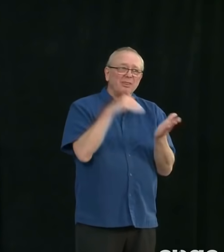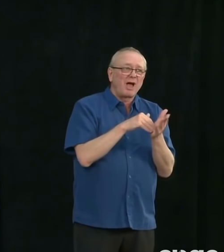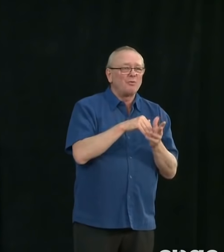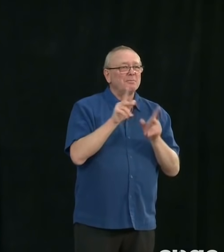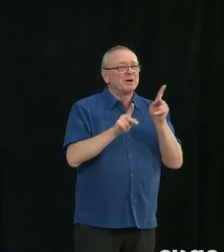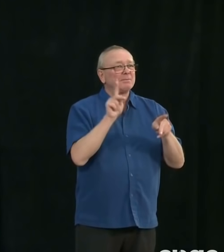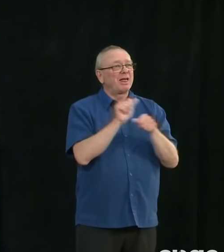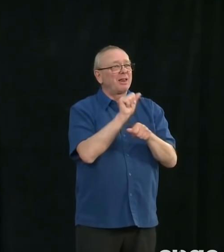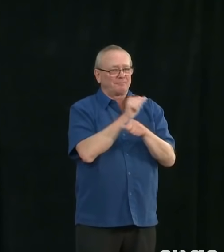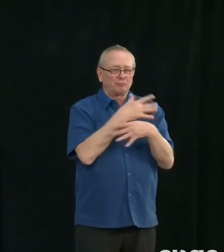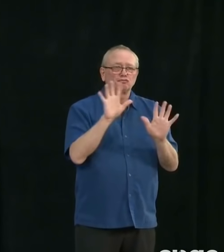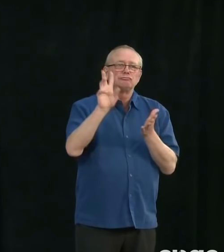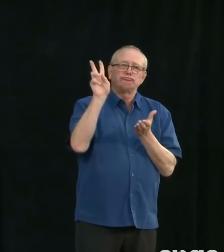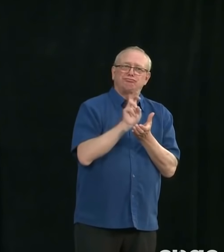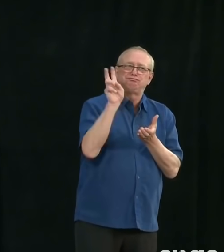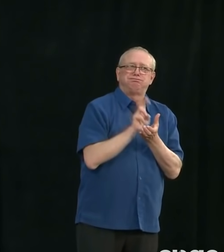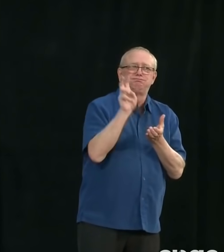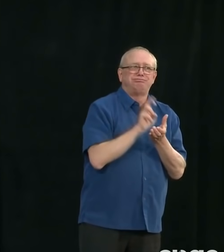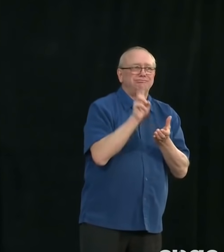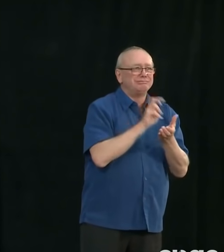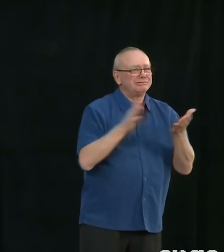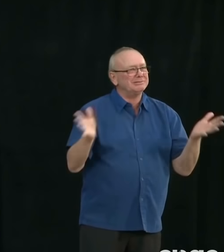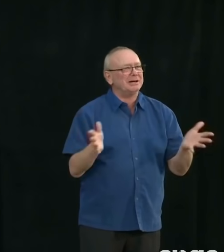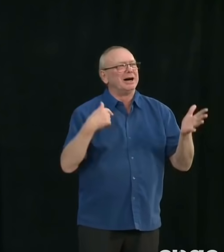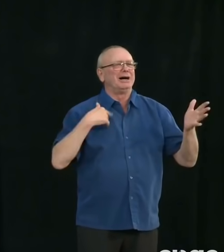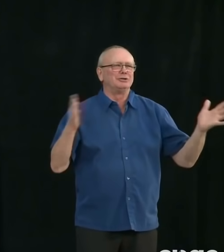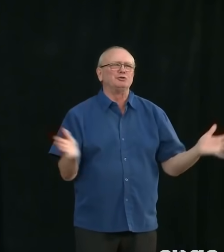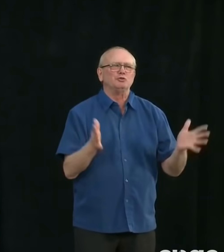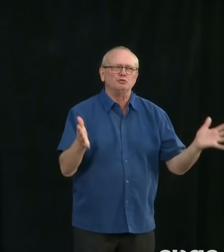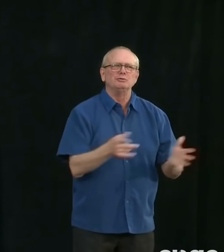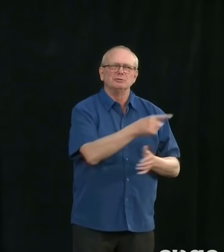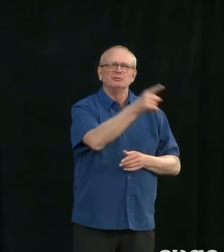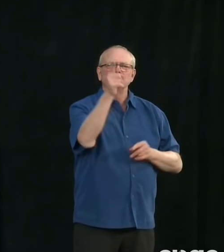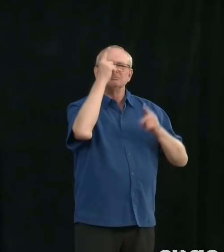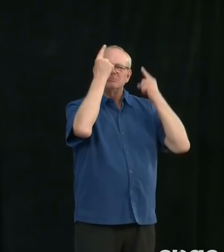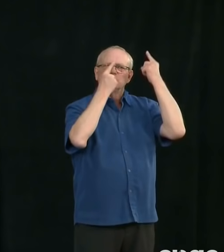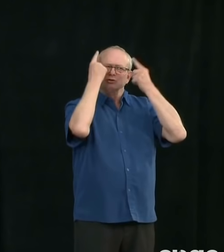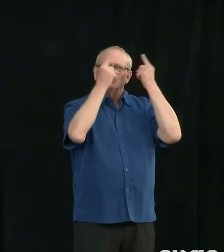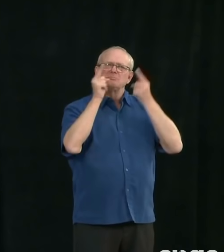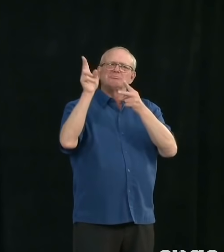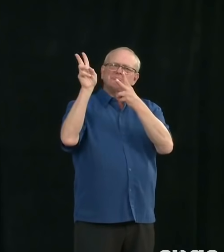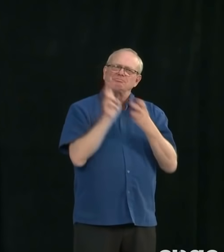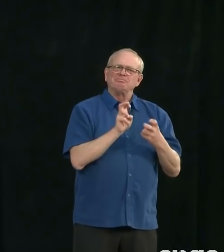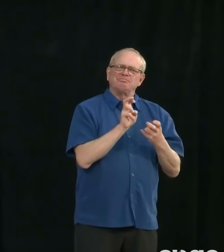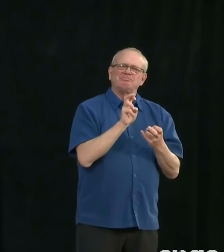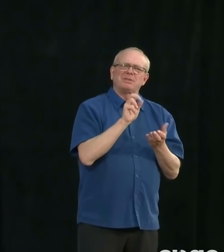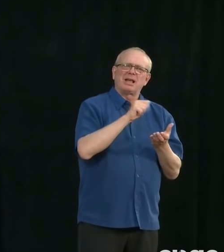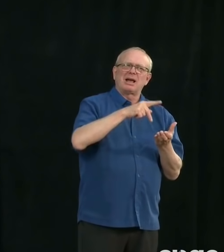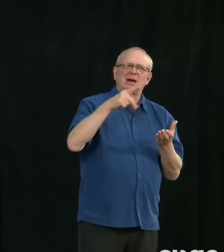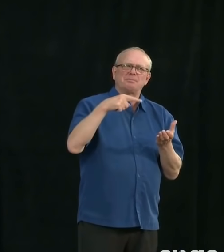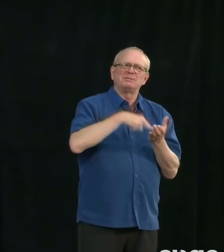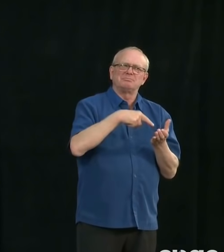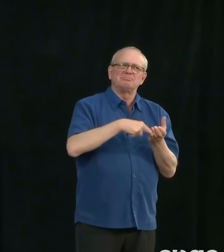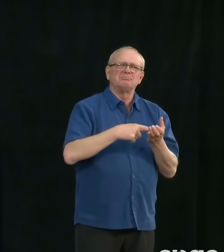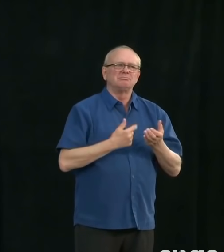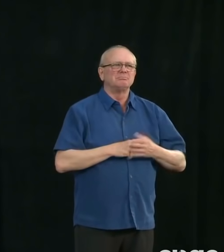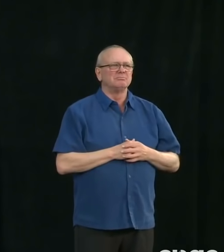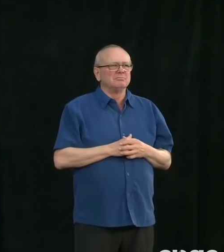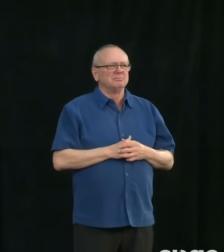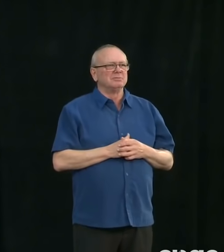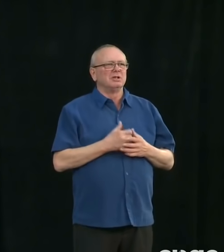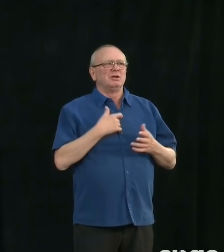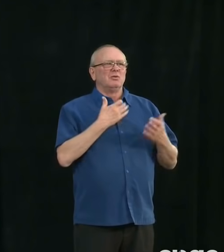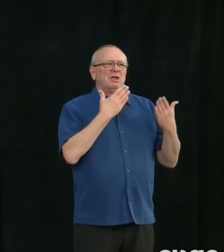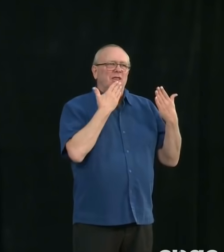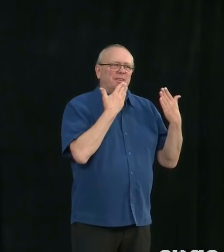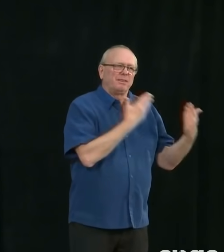community. Now, before I turn this over to Mike Meldrum from the Calgary Health Trust, I'd like to again thank Alberta Health Services